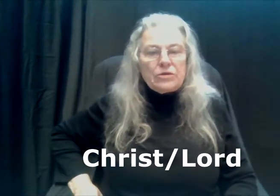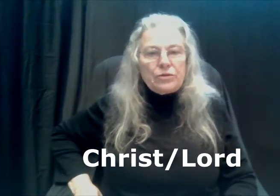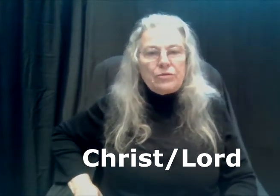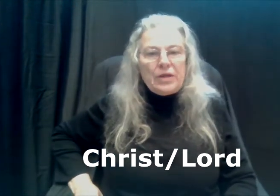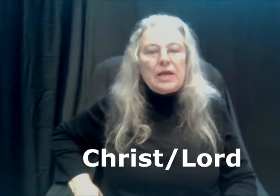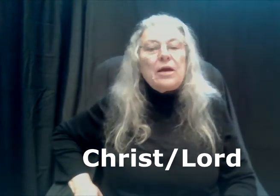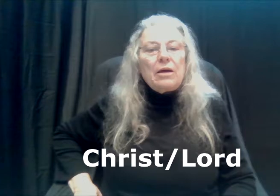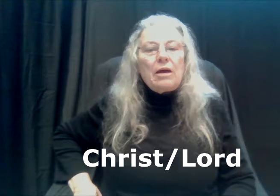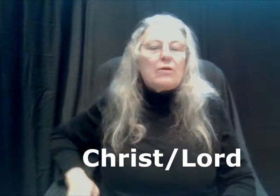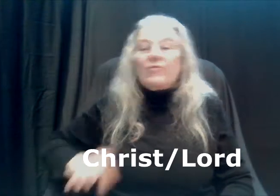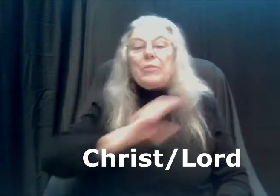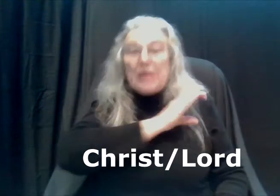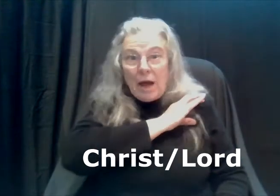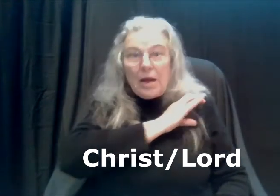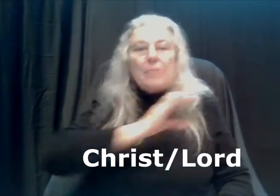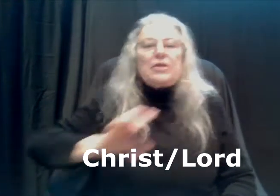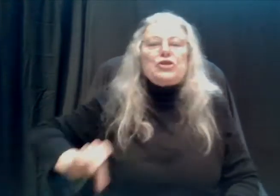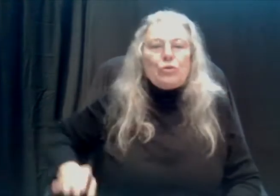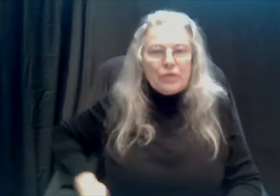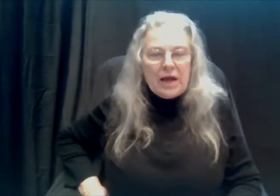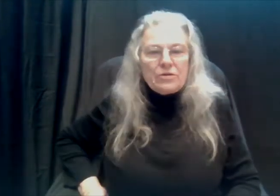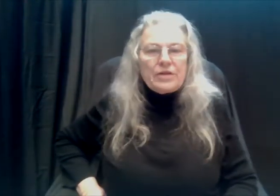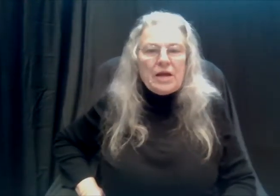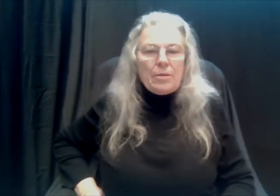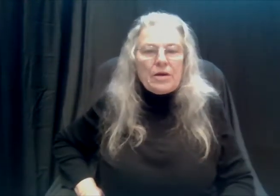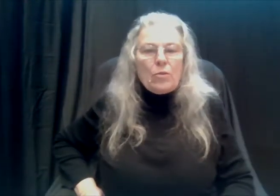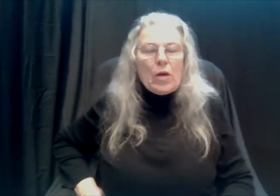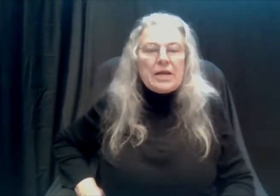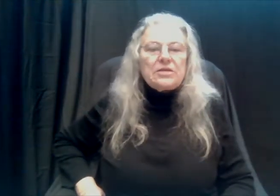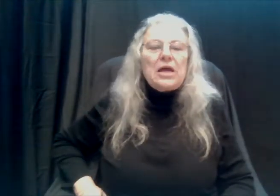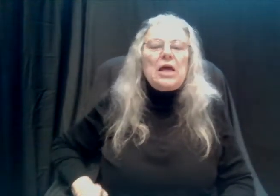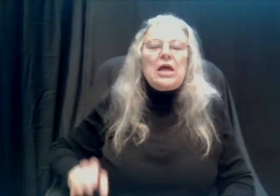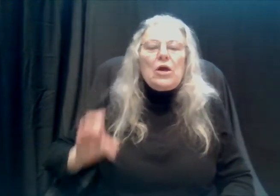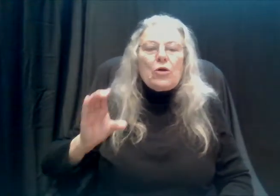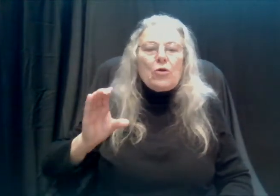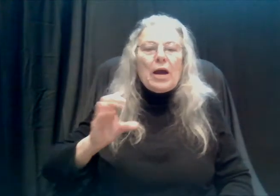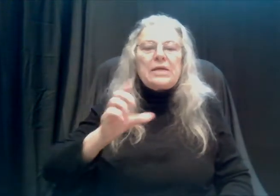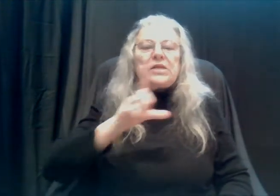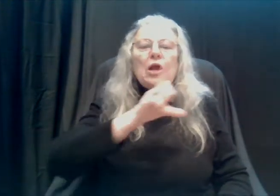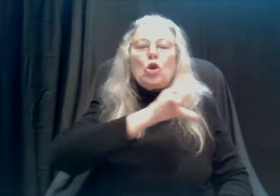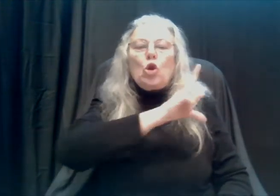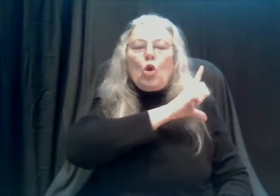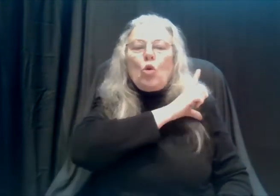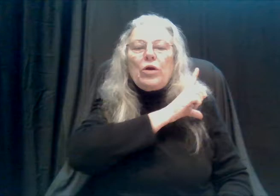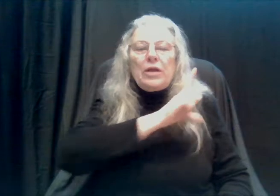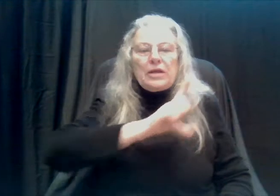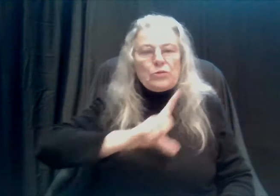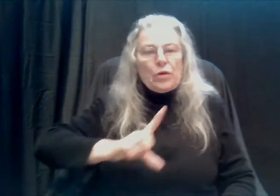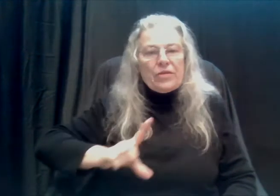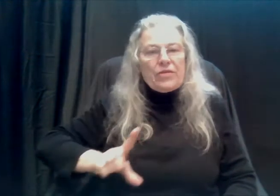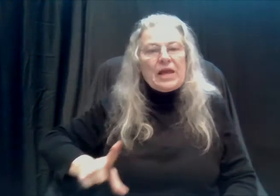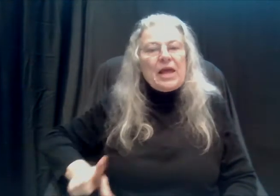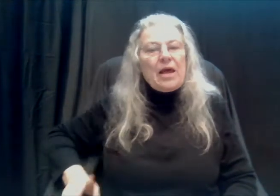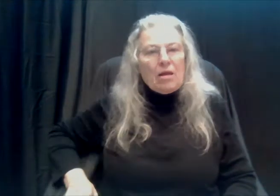to from the non-dominant shoulder down to the dominant waist. Christ, Lord is with the L on